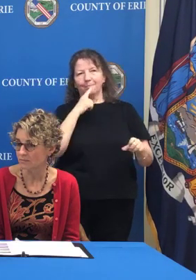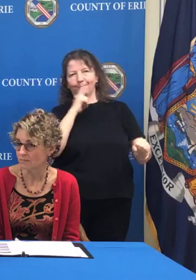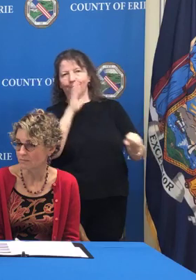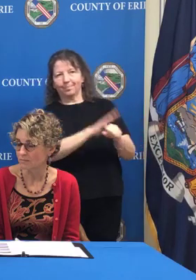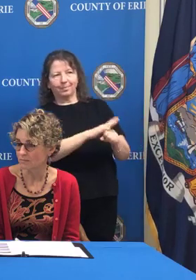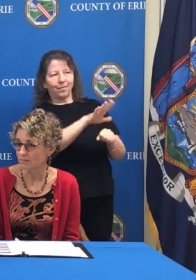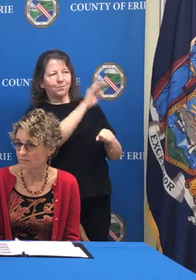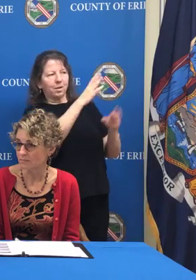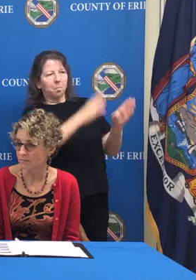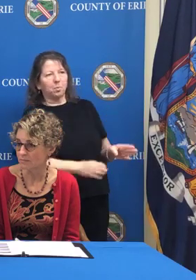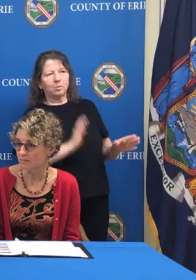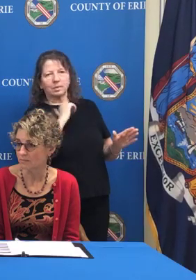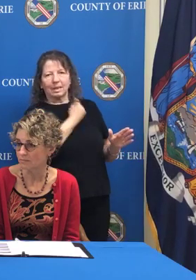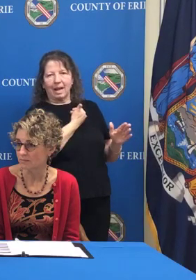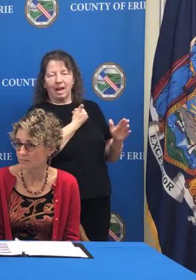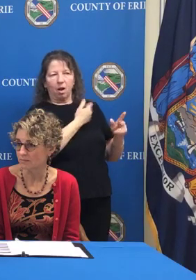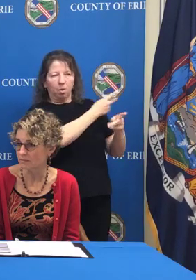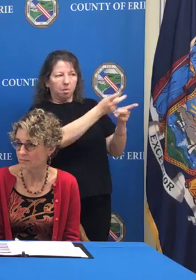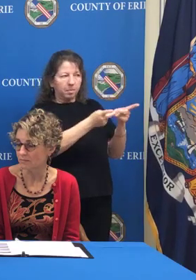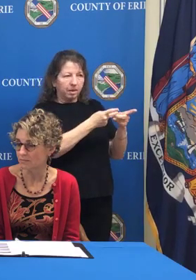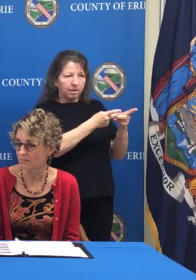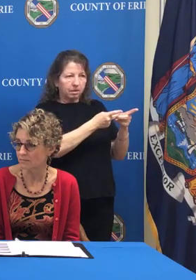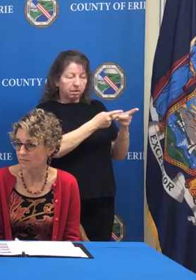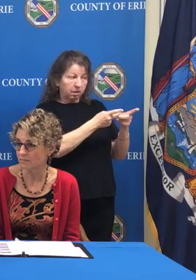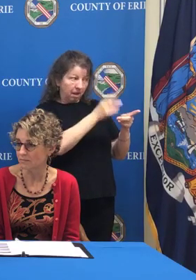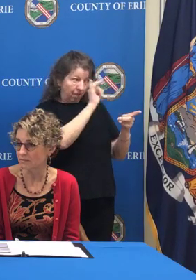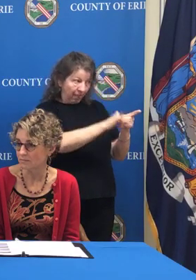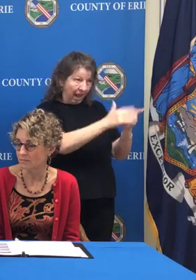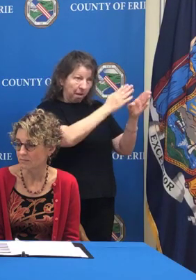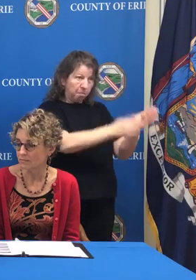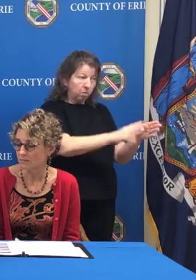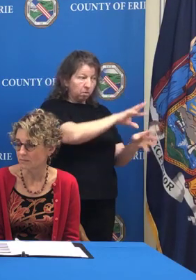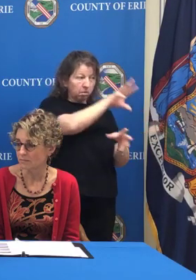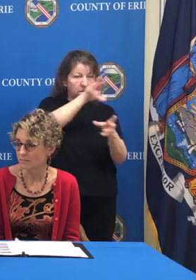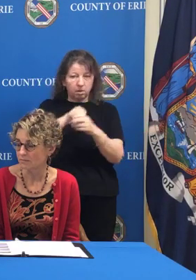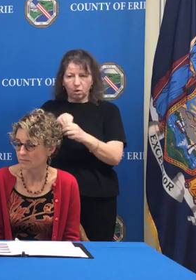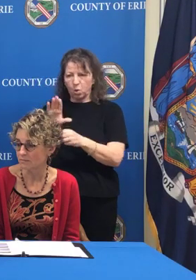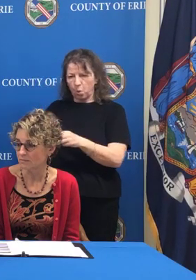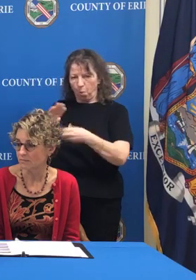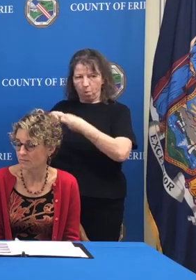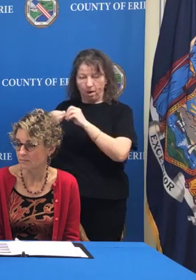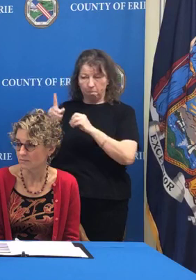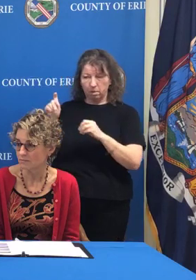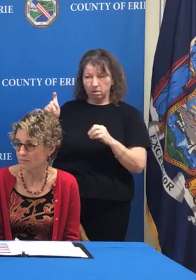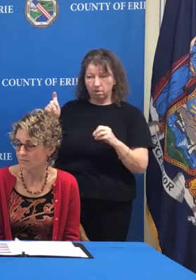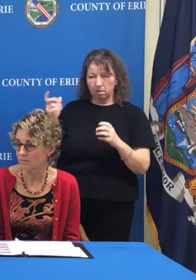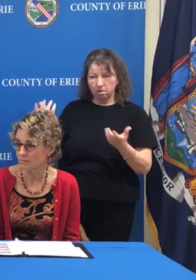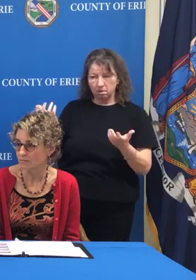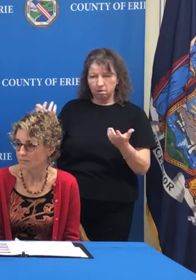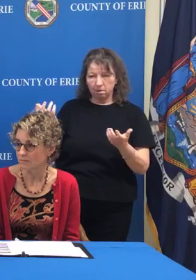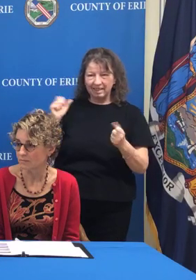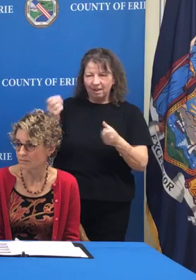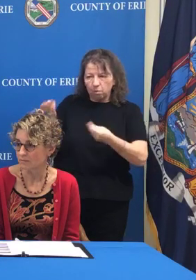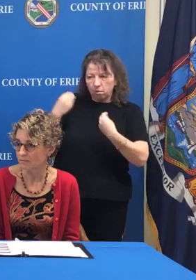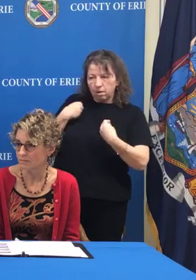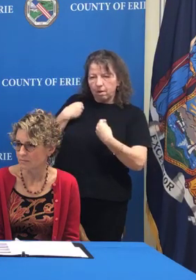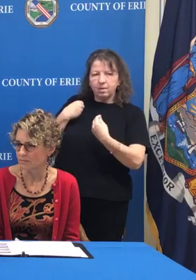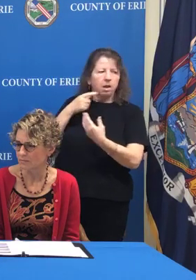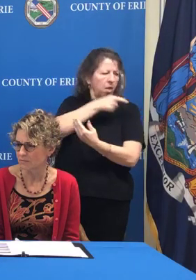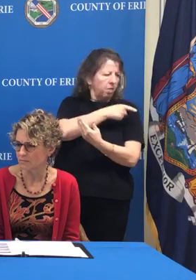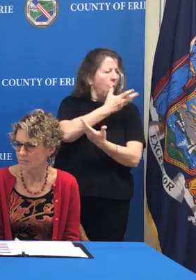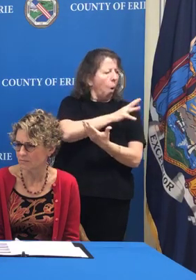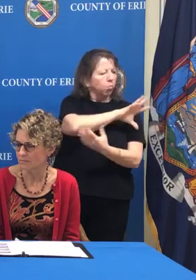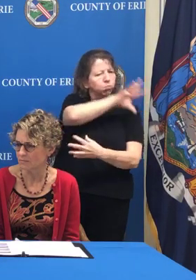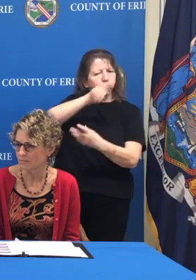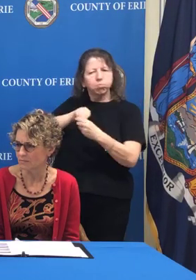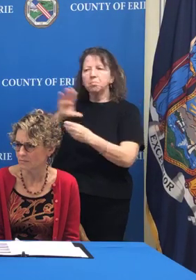We just want to know, is that being counted? And in fact, can you confirm somehow when you give us those lists if that's counting